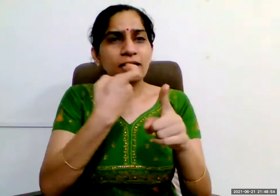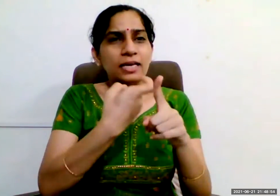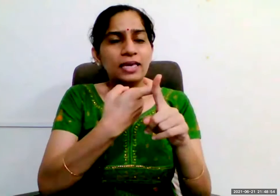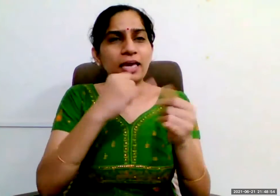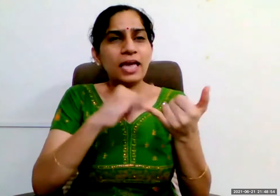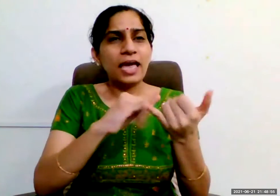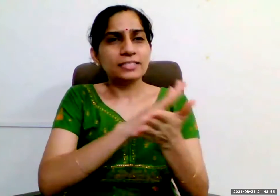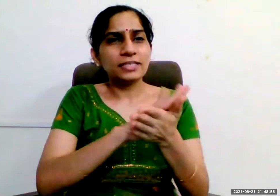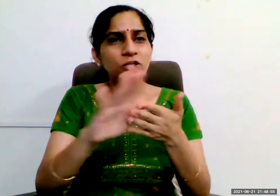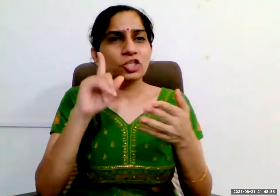Parikshit?